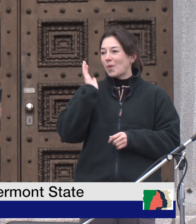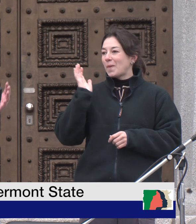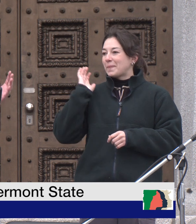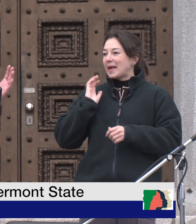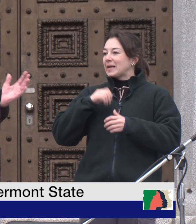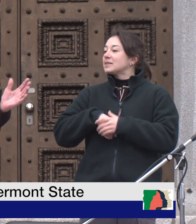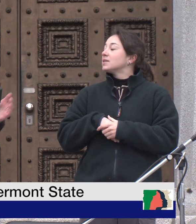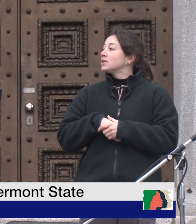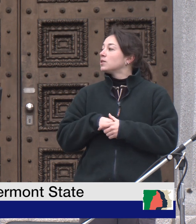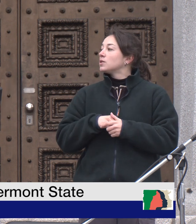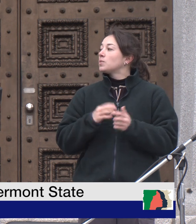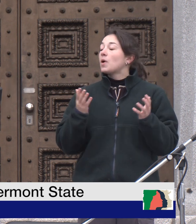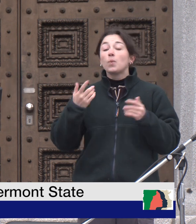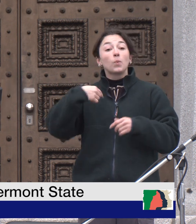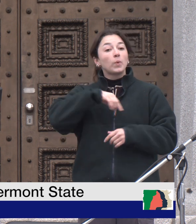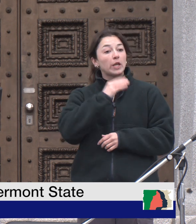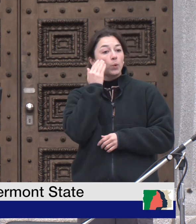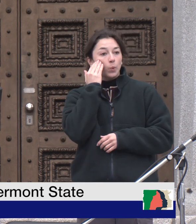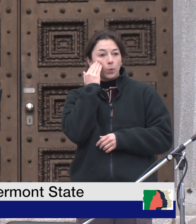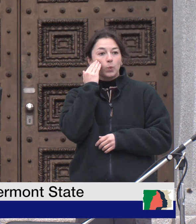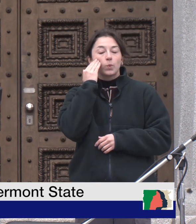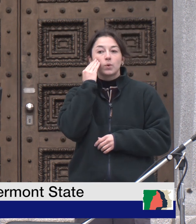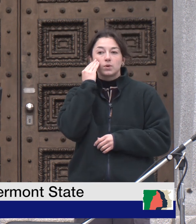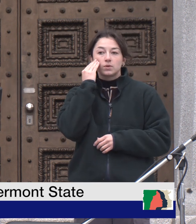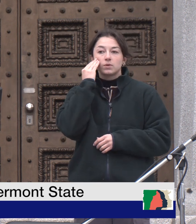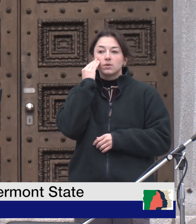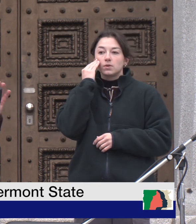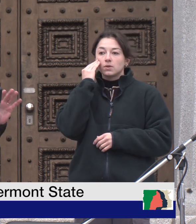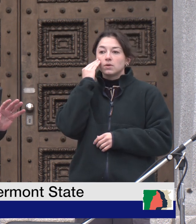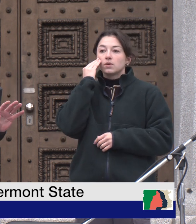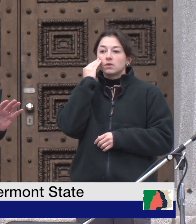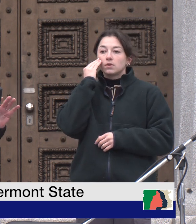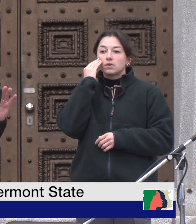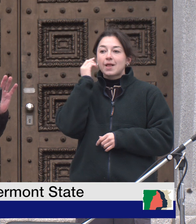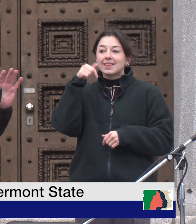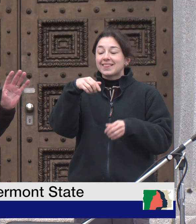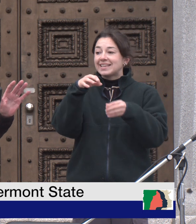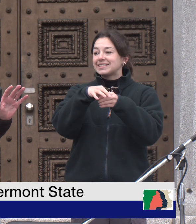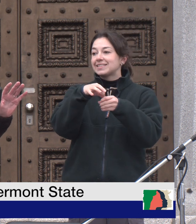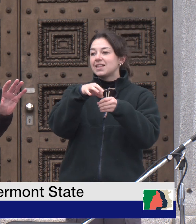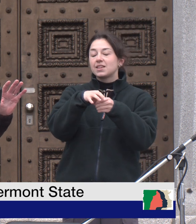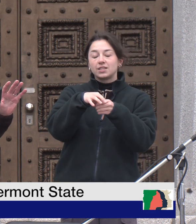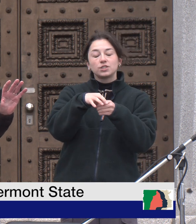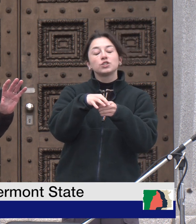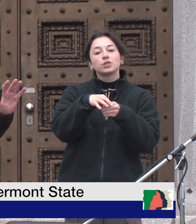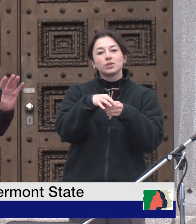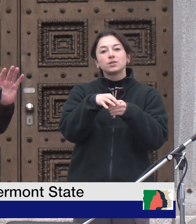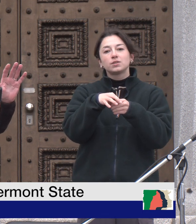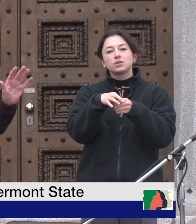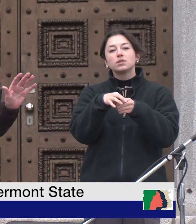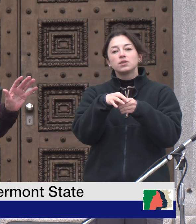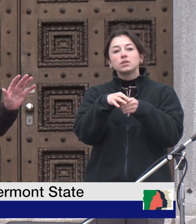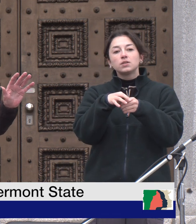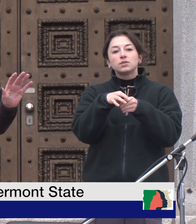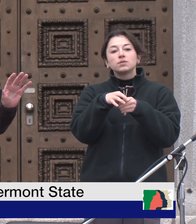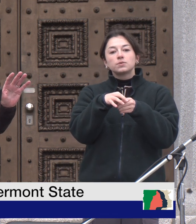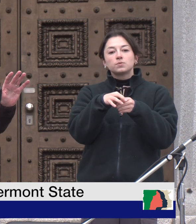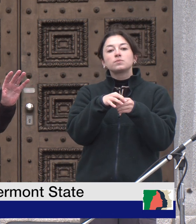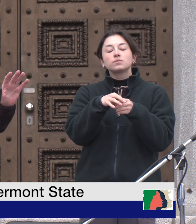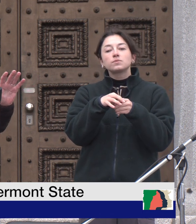But what we know is this election is much more than about